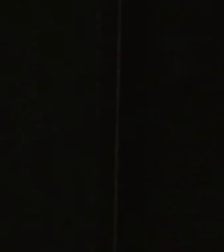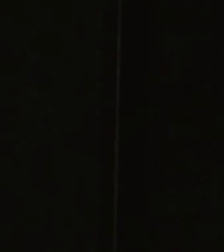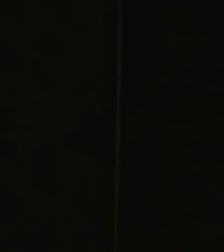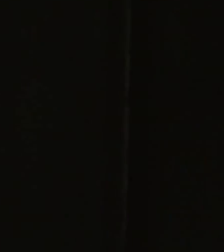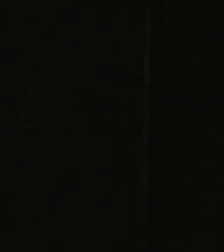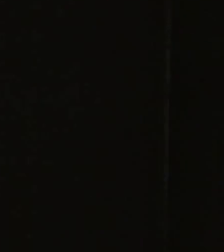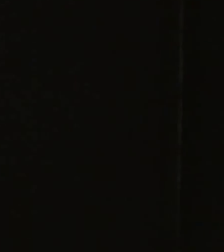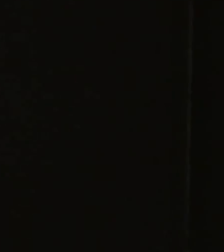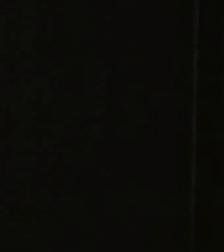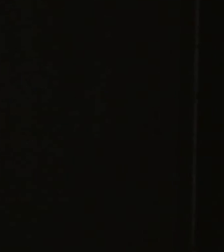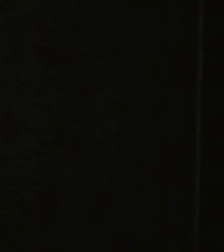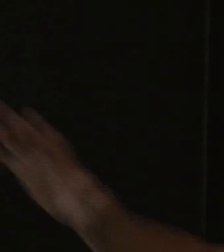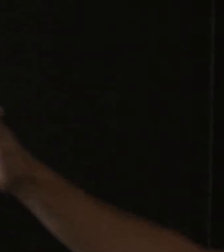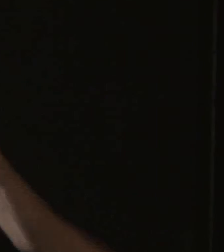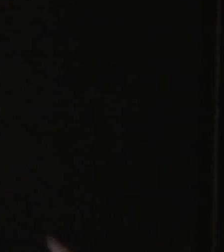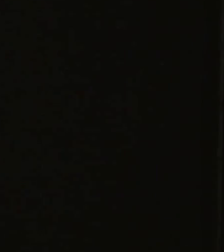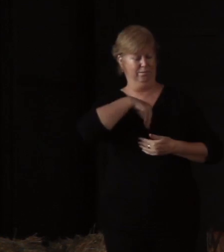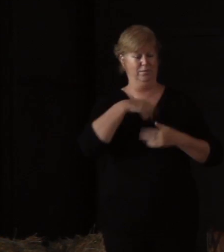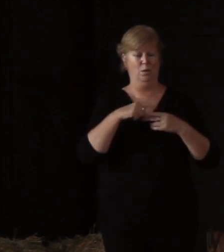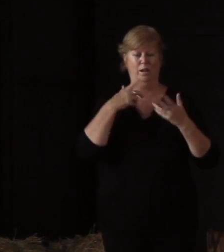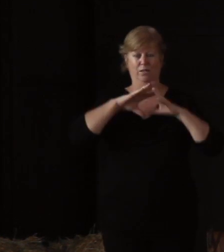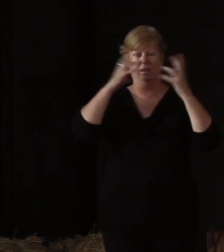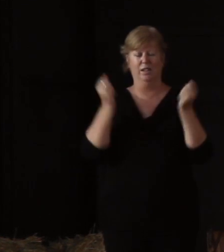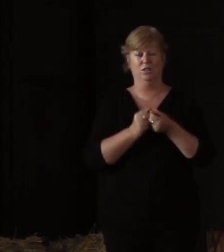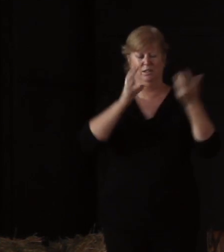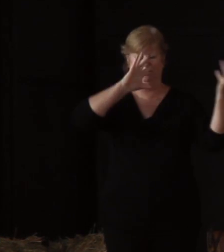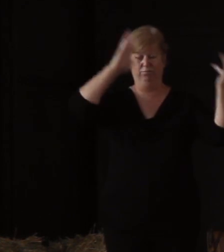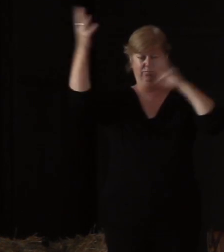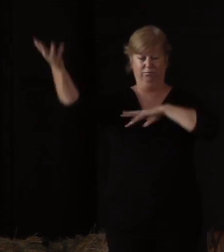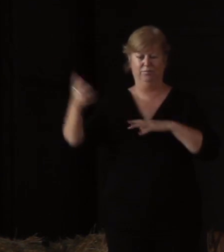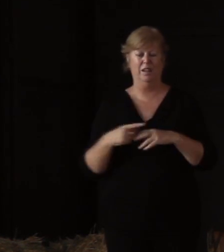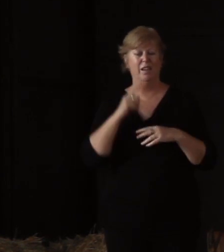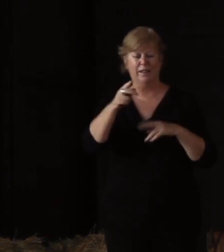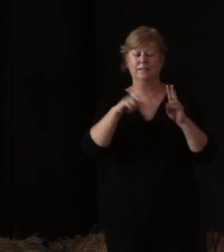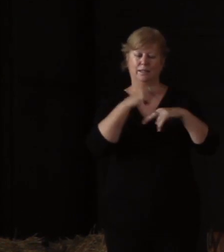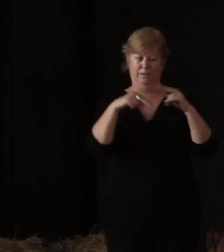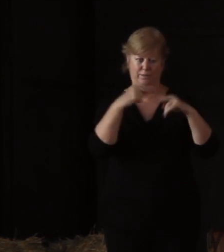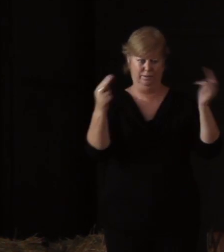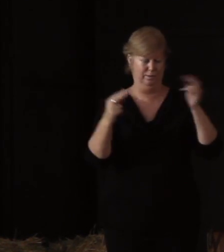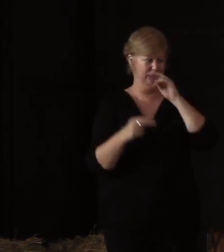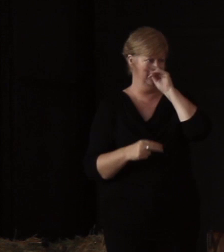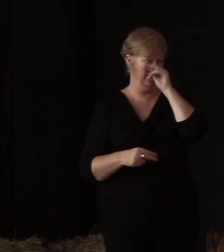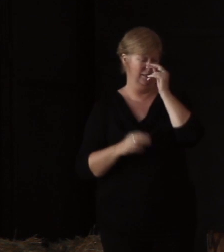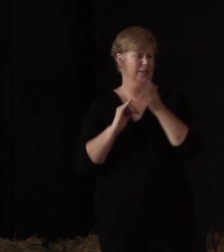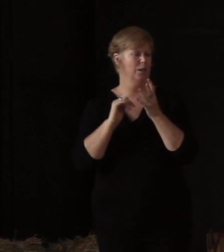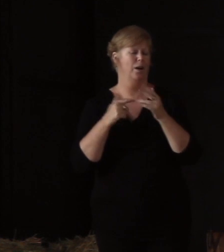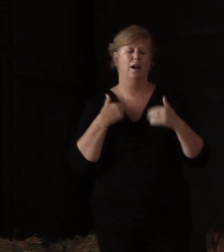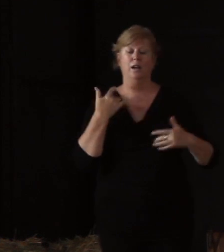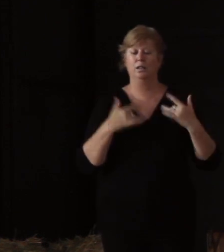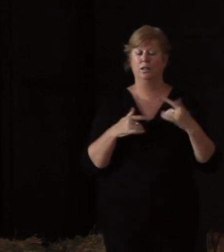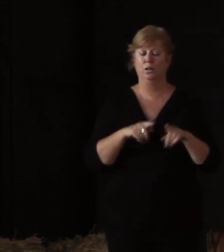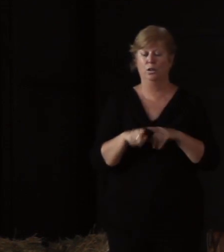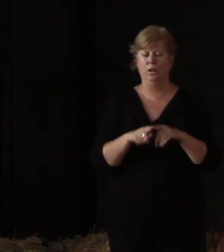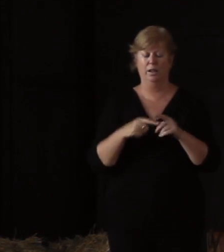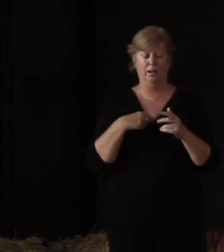and you still have life itself when it all falls apart out there. And that is a gift. And so I learned that I could just live